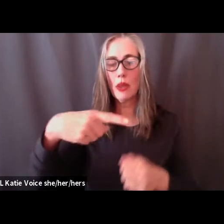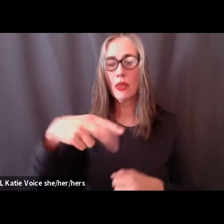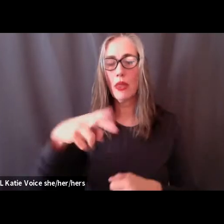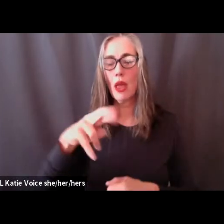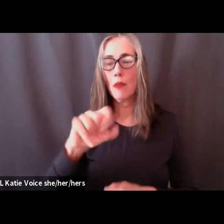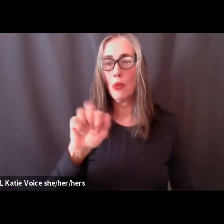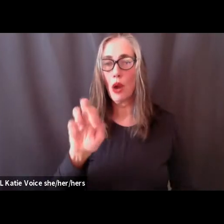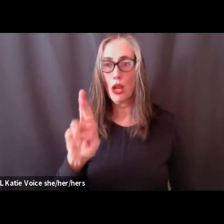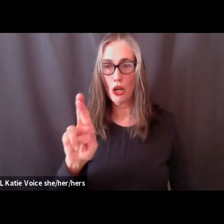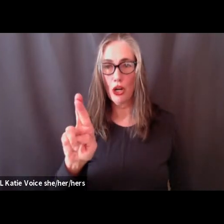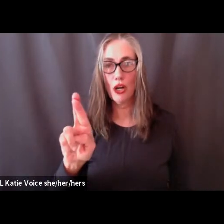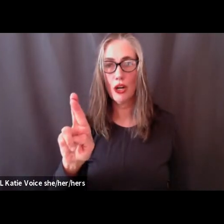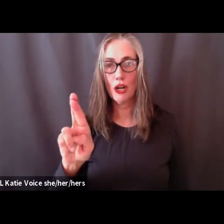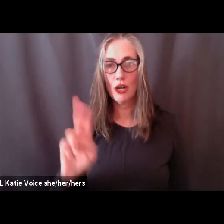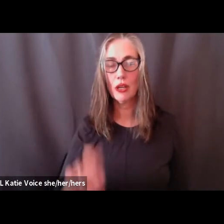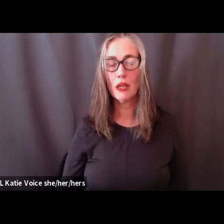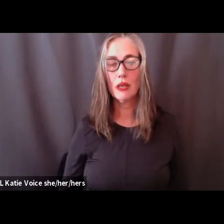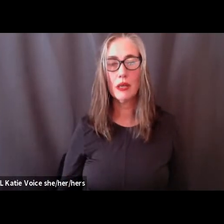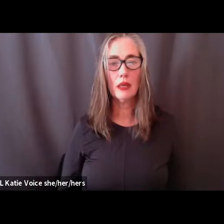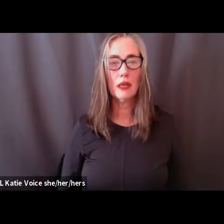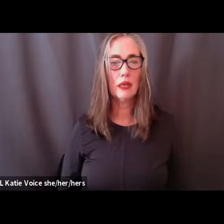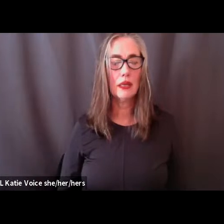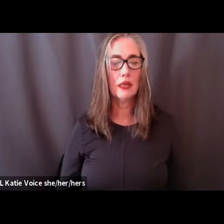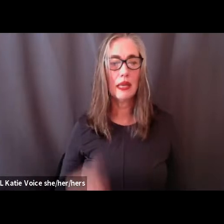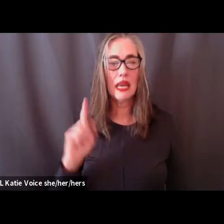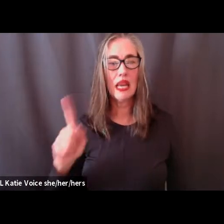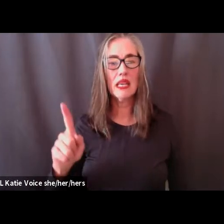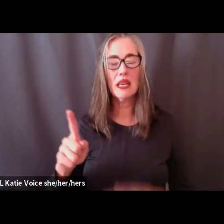to a duly noticed endorsing convention of its committee.